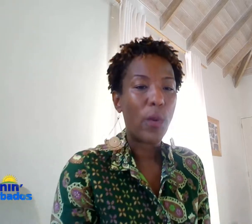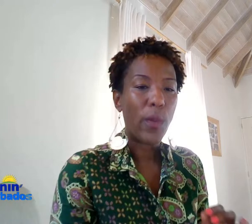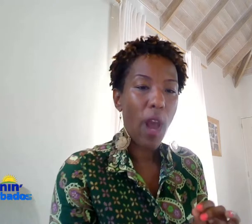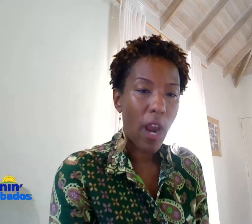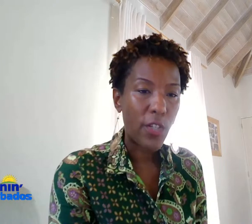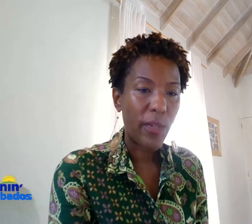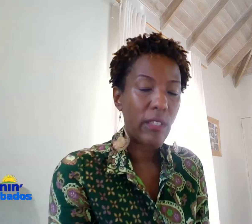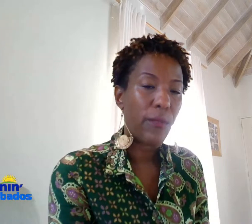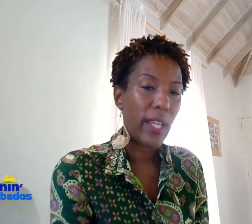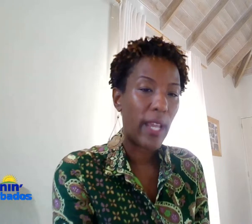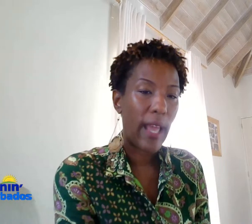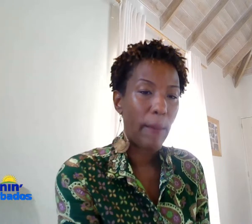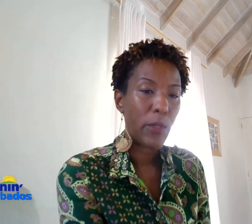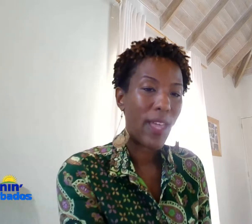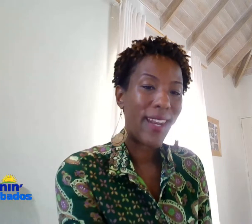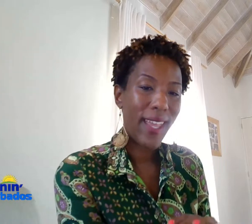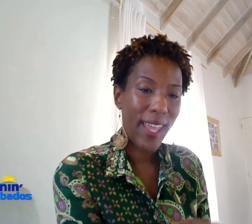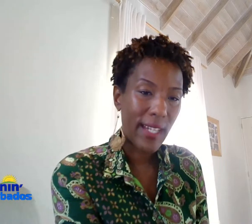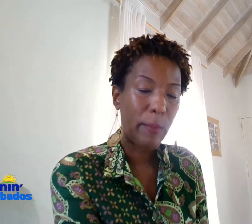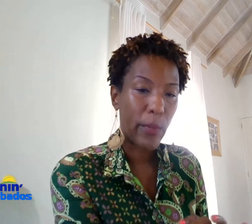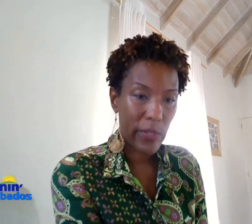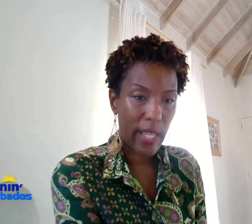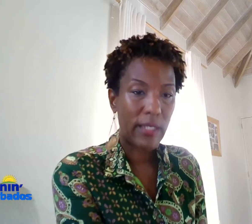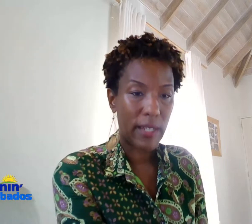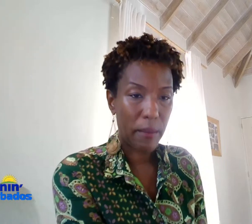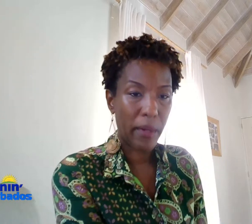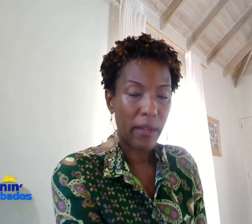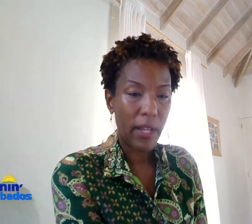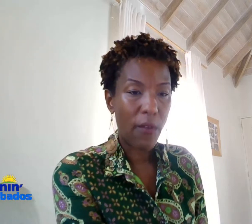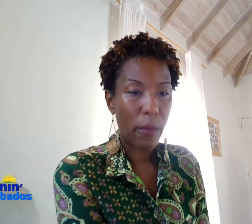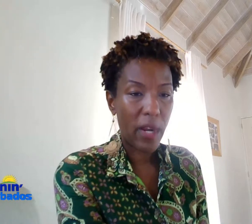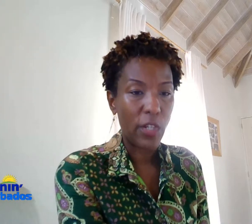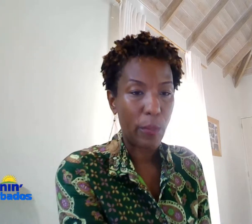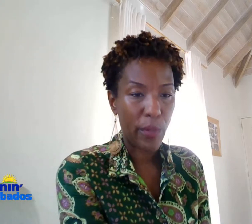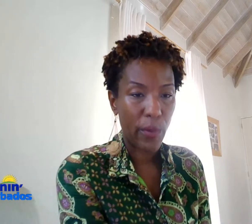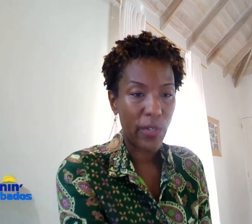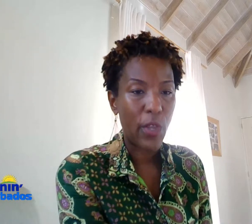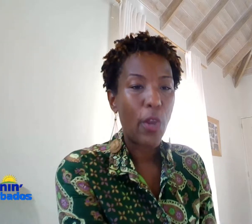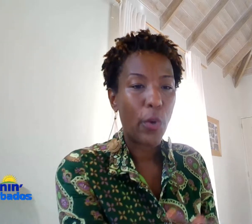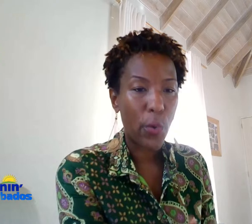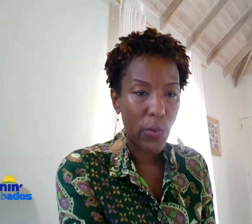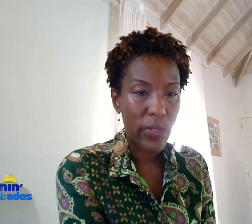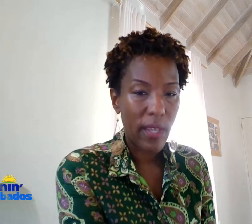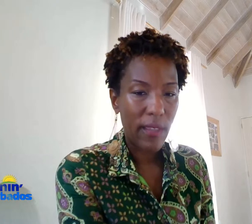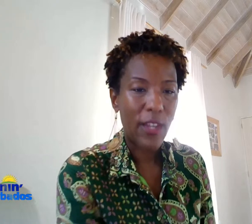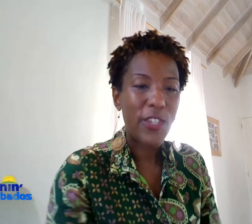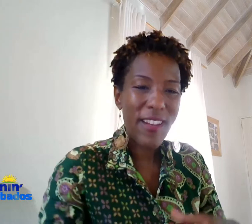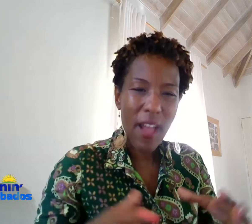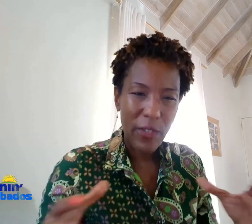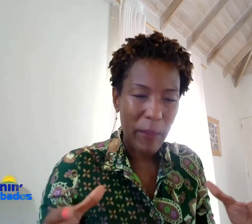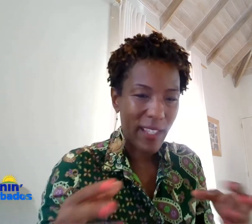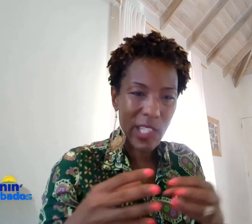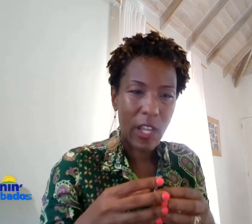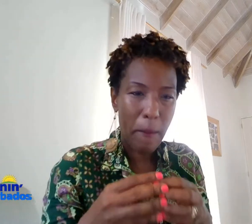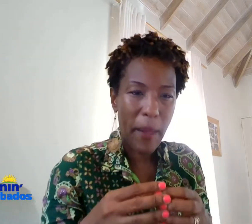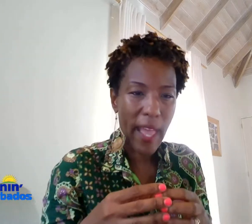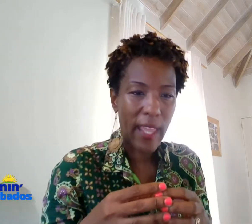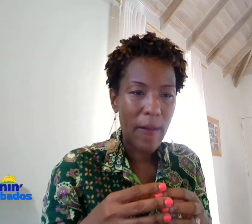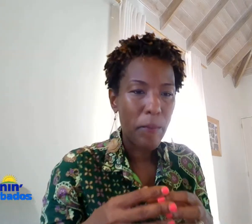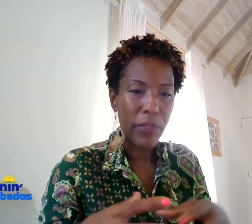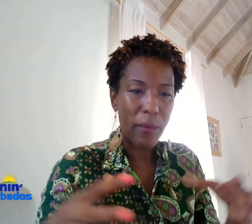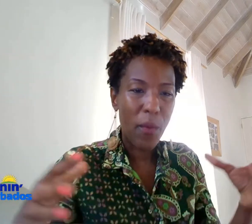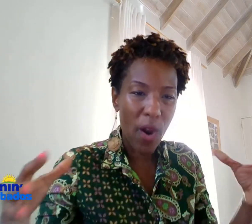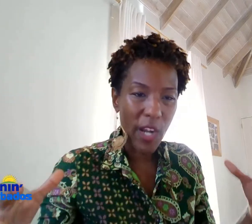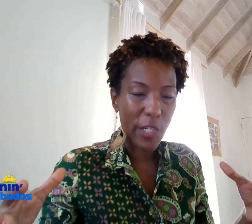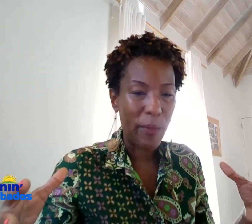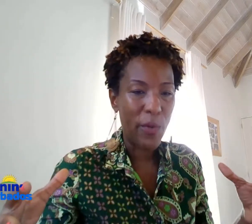discriminate. What we are doing is filling a gap so that 8% number of women entrepreneurs grows. There's enough space. It's not a